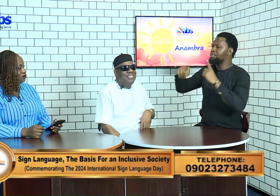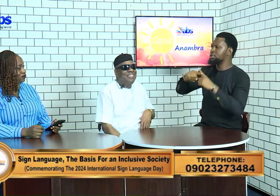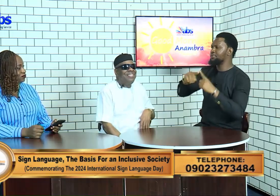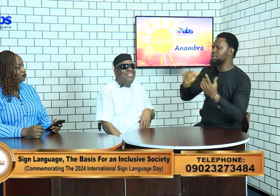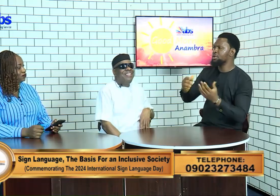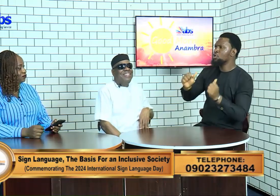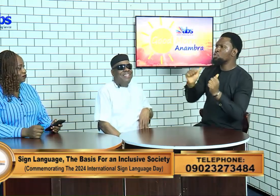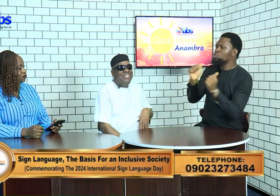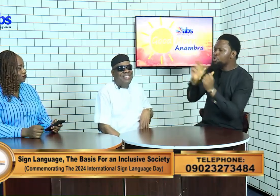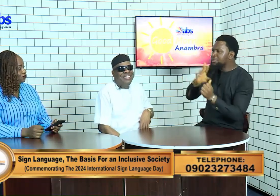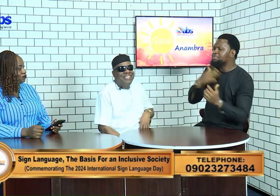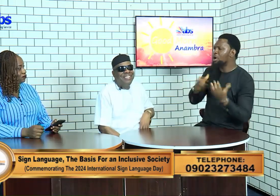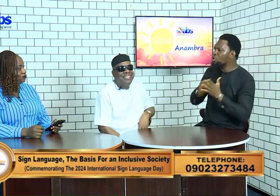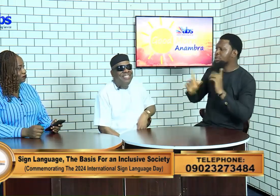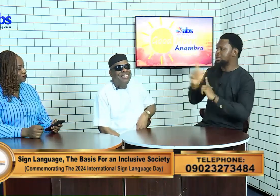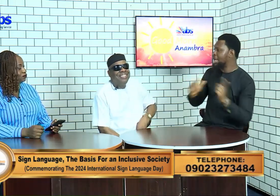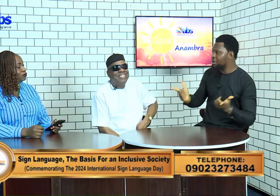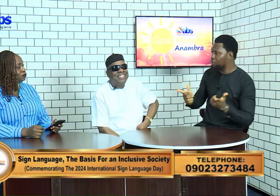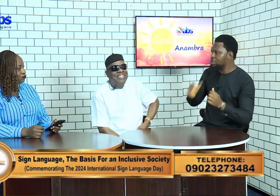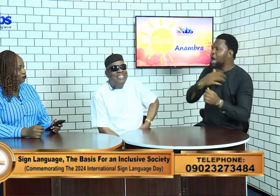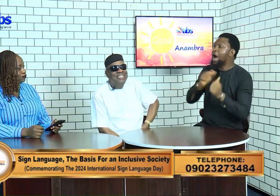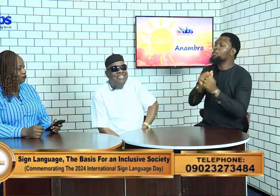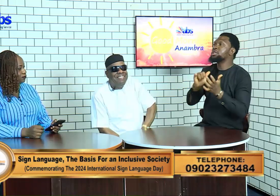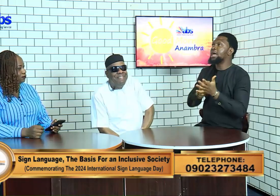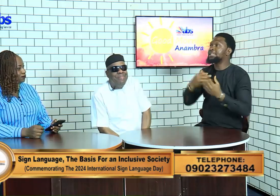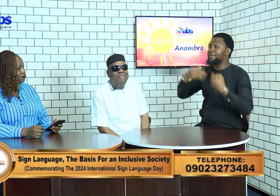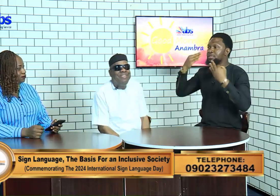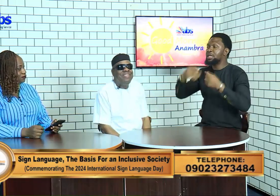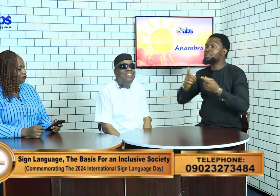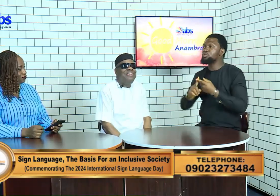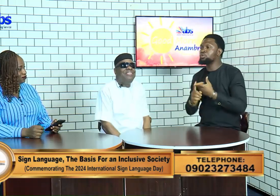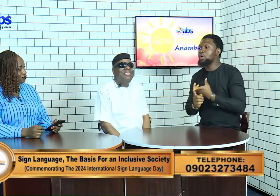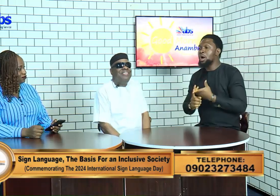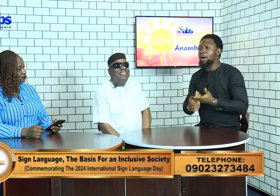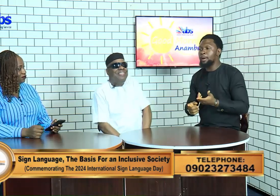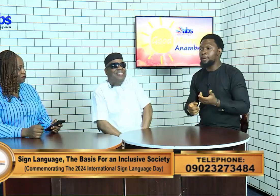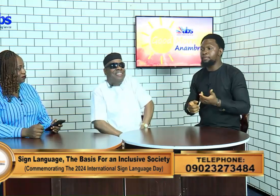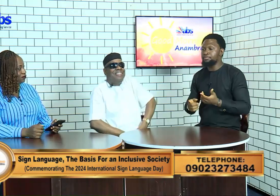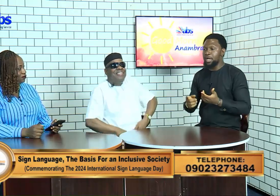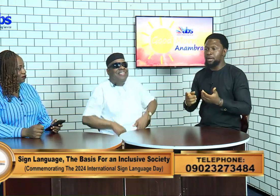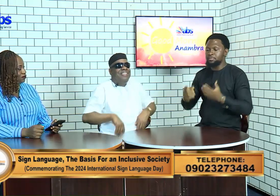them positively using my own sign language. And with that, I've decided to